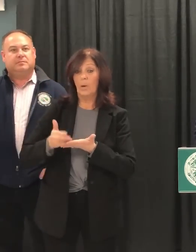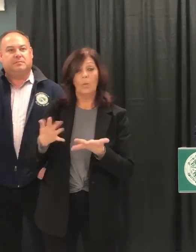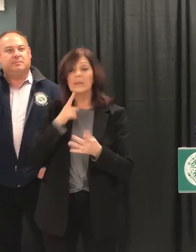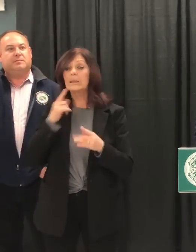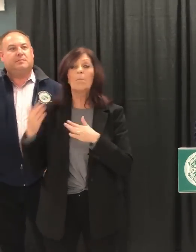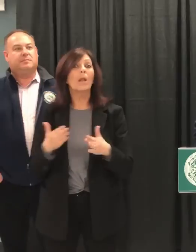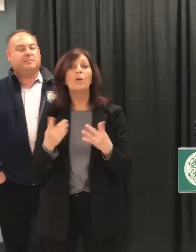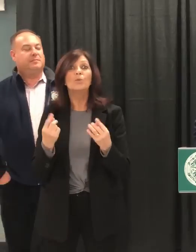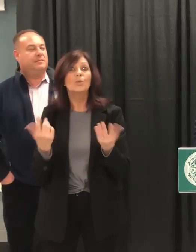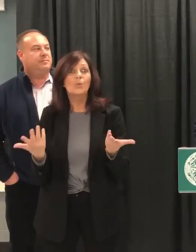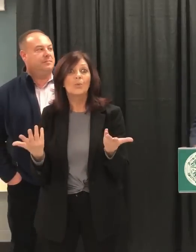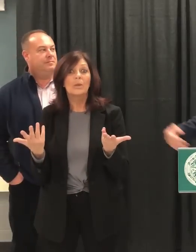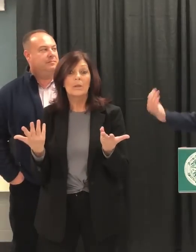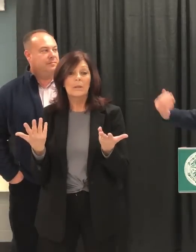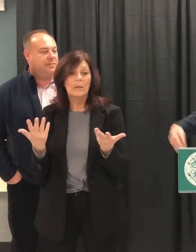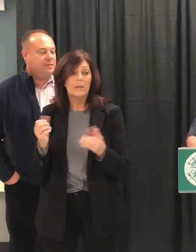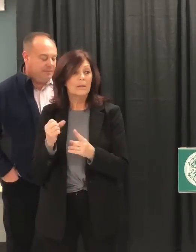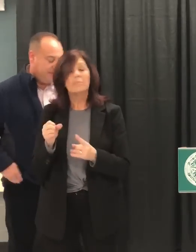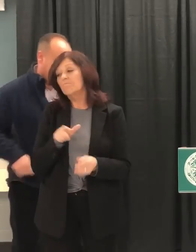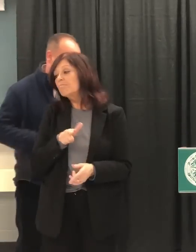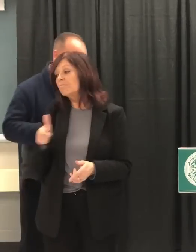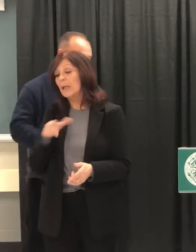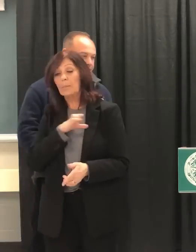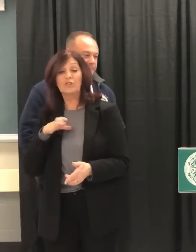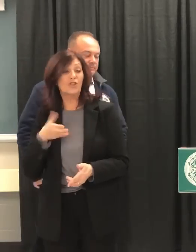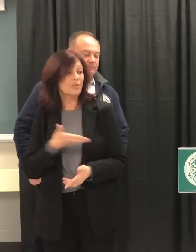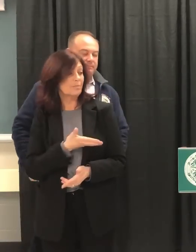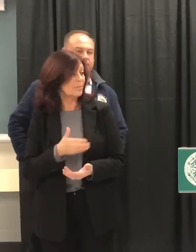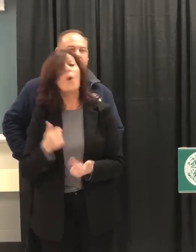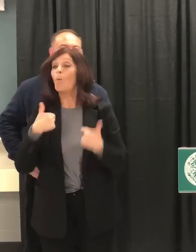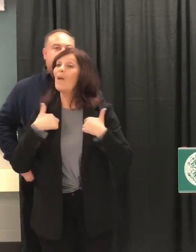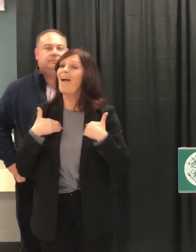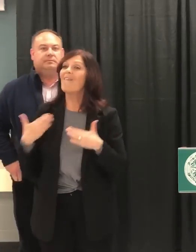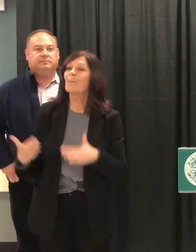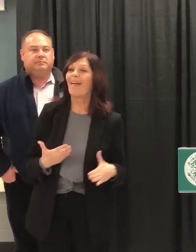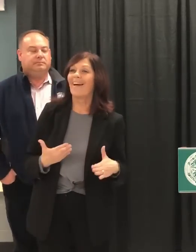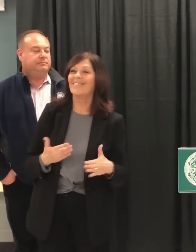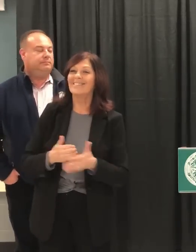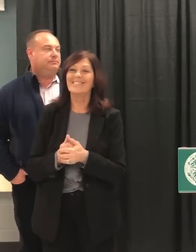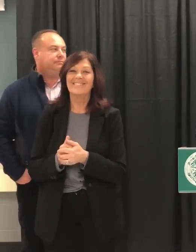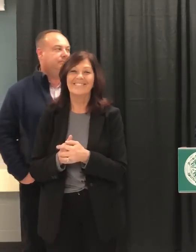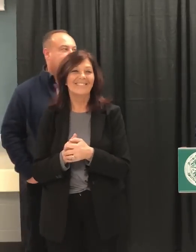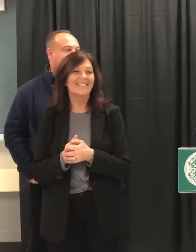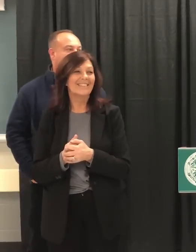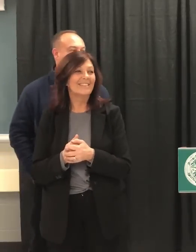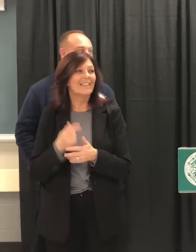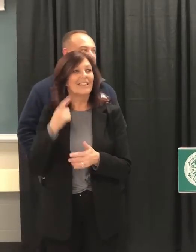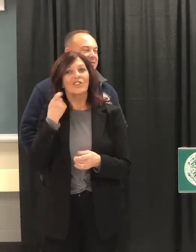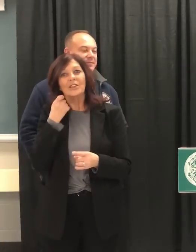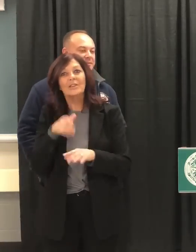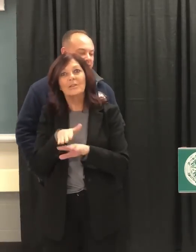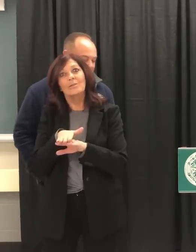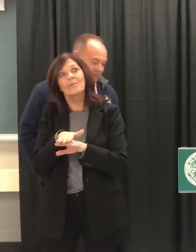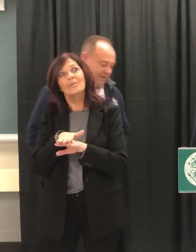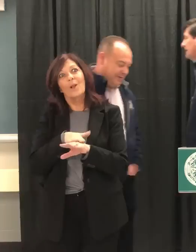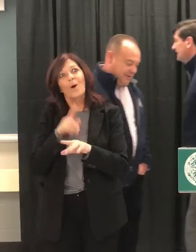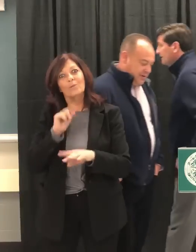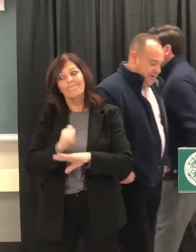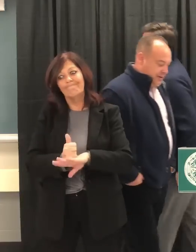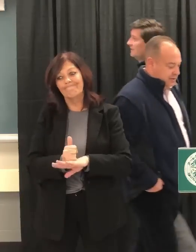the plan of attack? What's the situation? Once again, I'll turn it over to the commissioner, because we do have a plan of attack. It's just, it's getting a little slower to implement it.